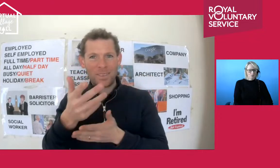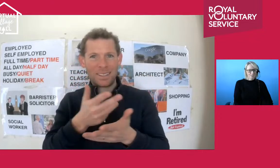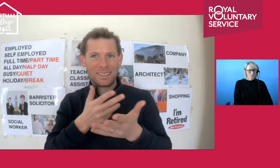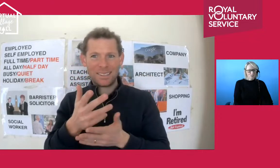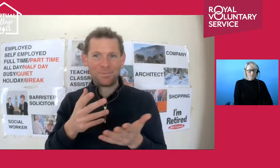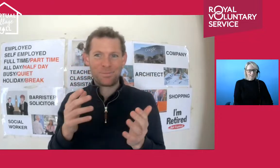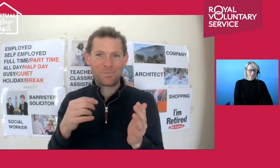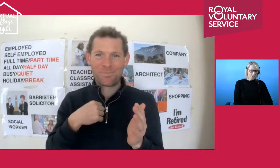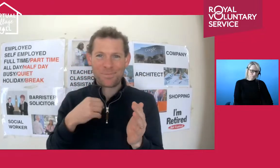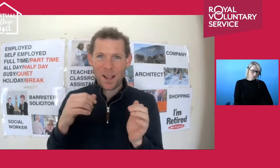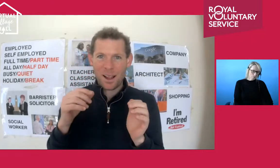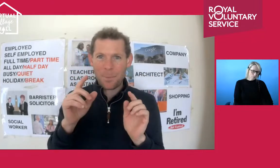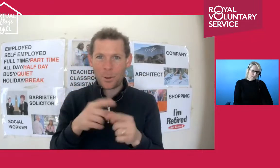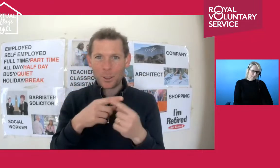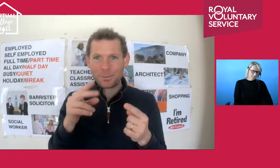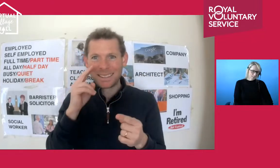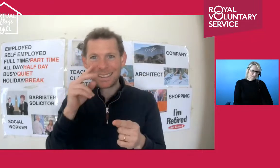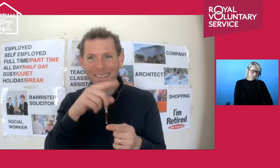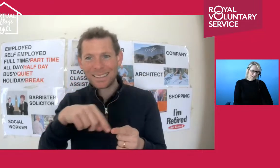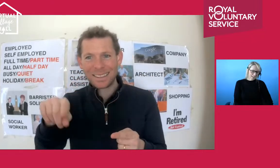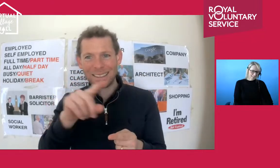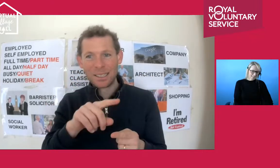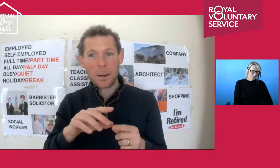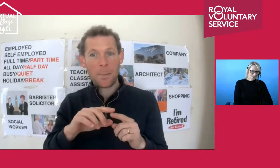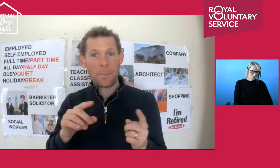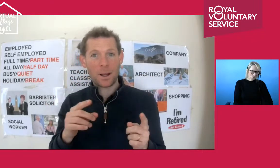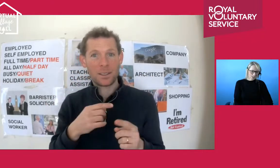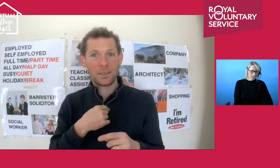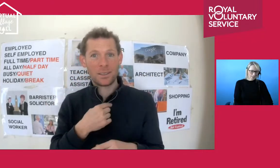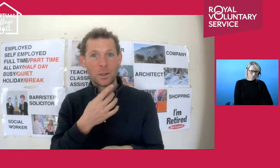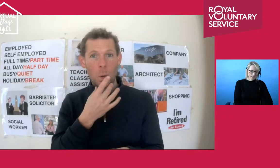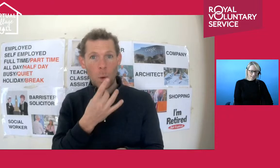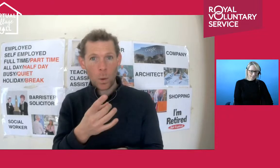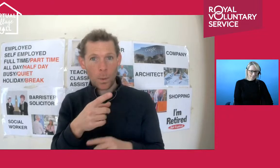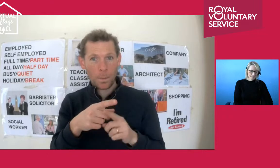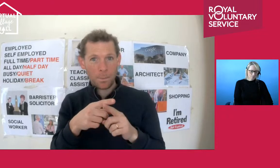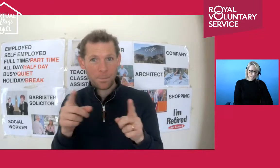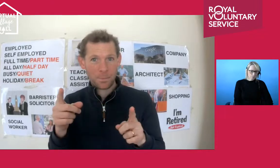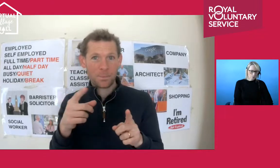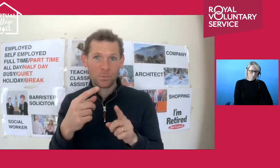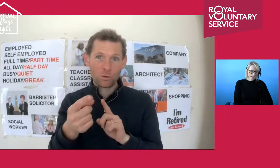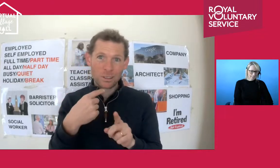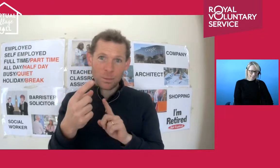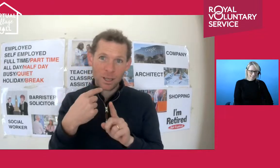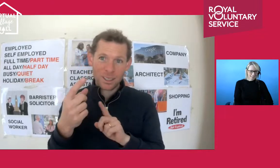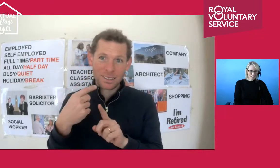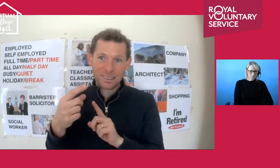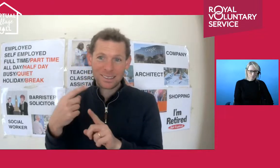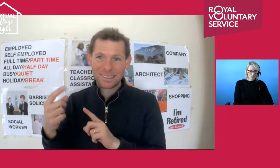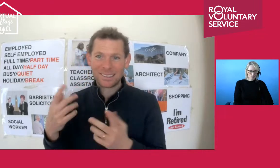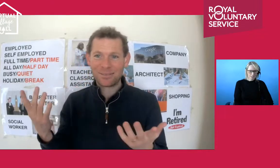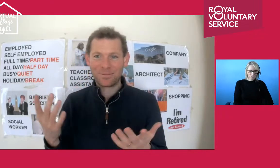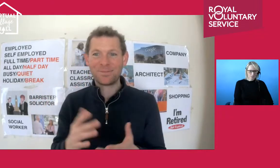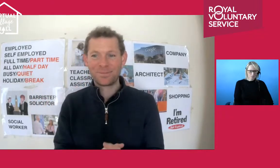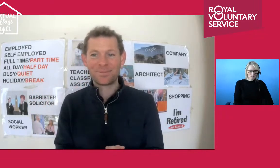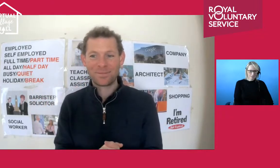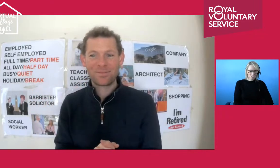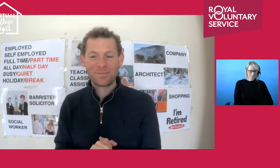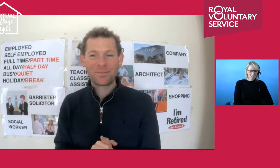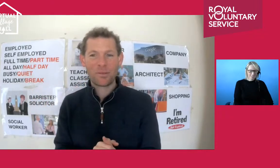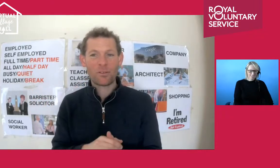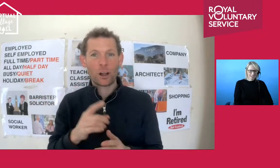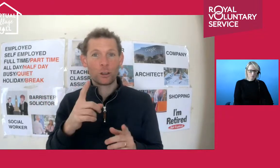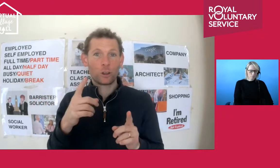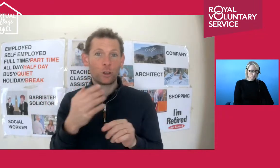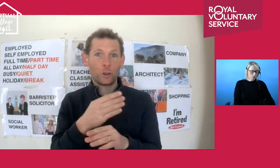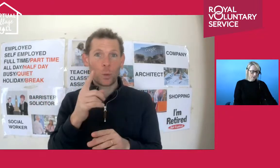I know that's not a natural conversation when I can't see you and we can't properly converse with each other,